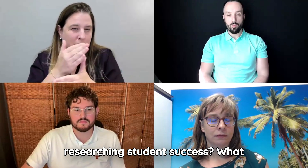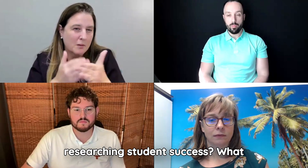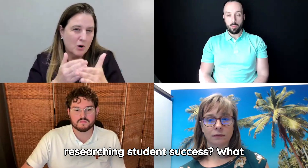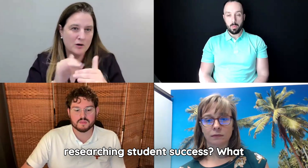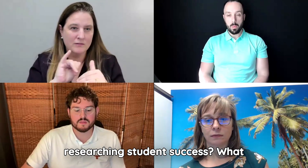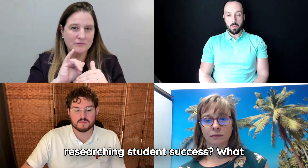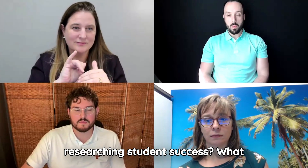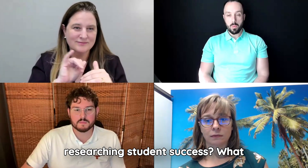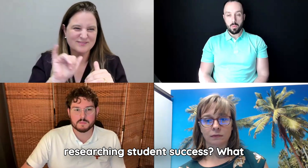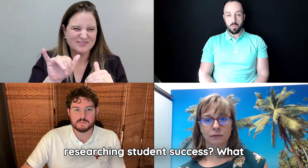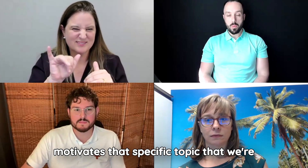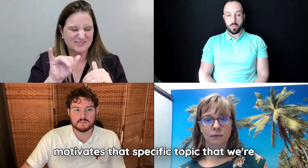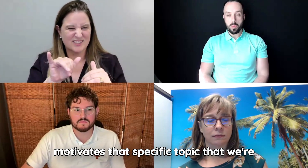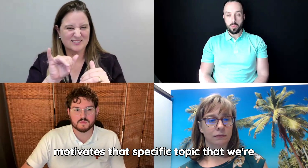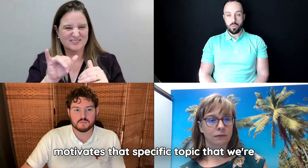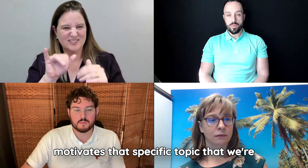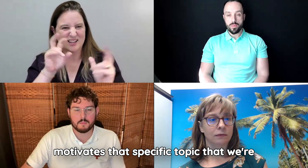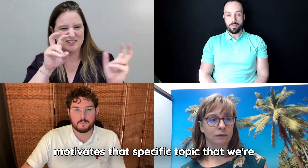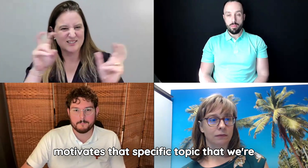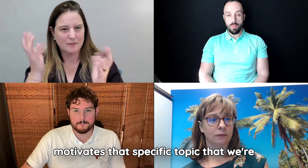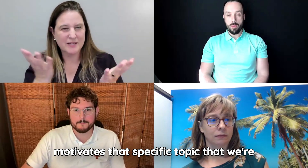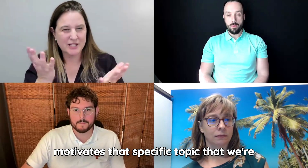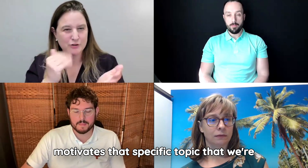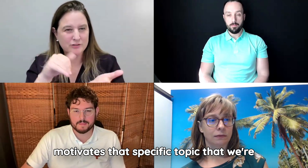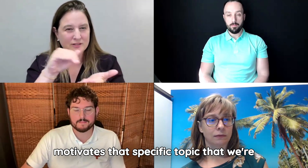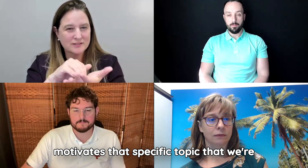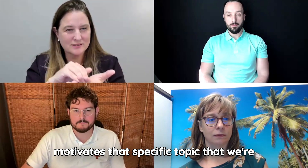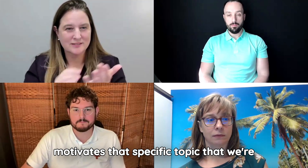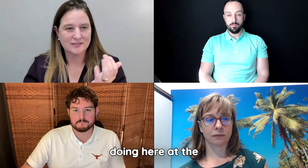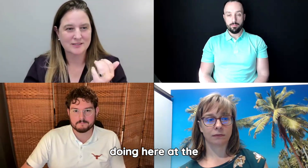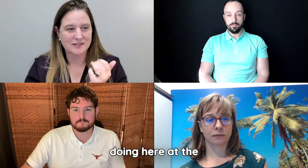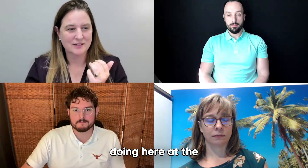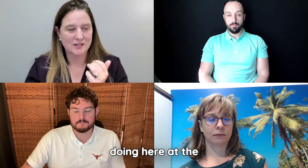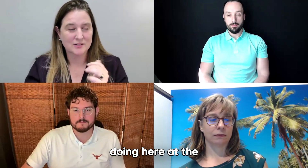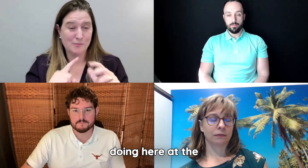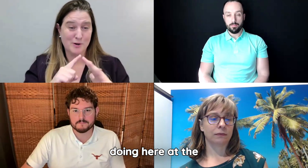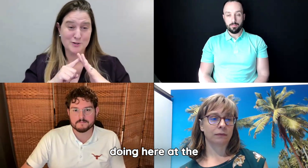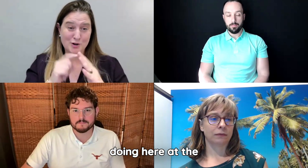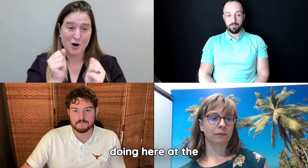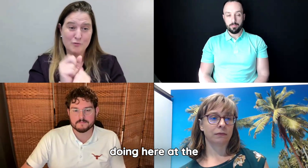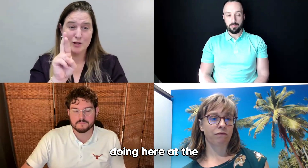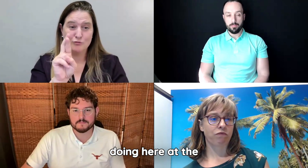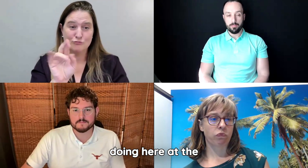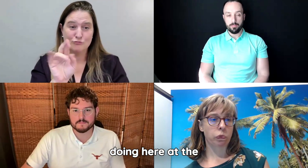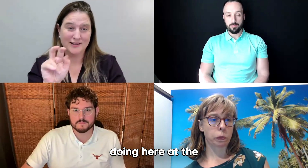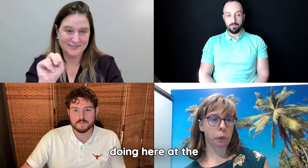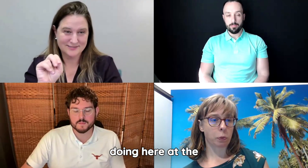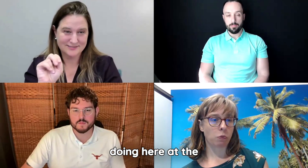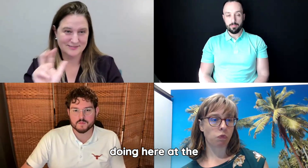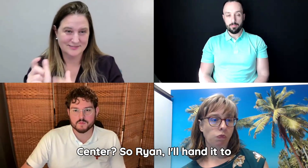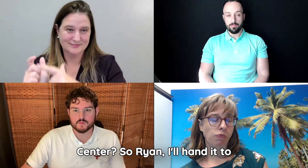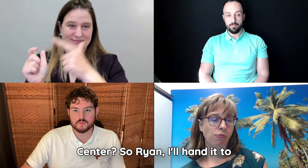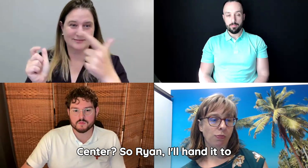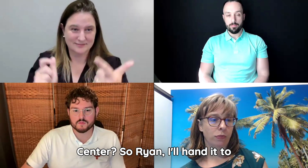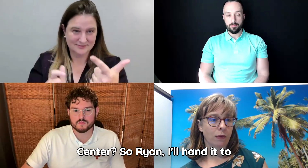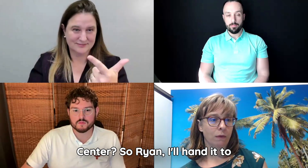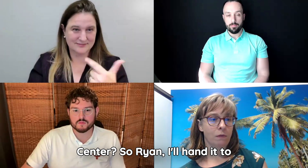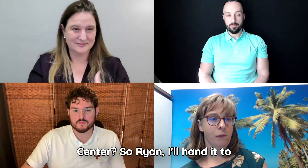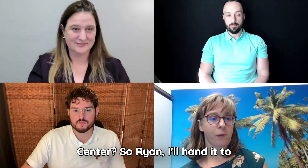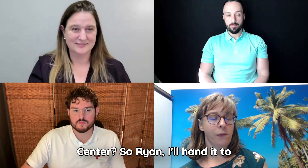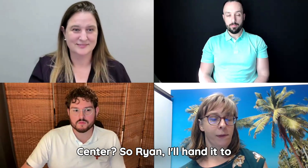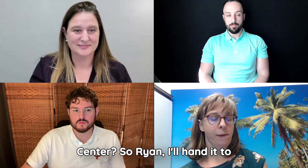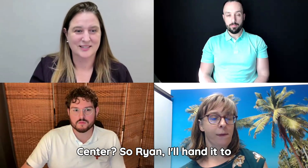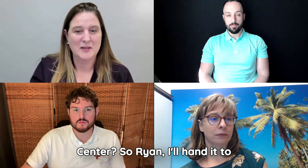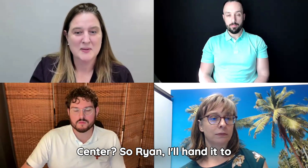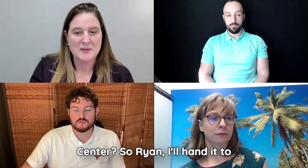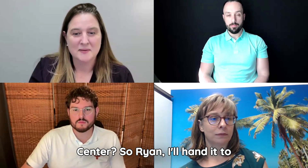and researching student success? What motivates that specific topic that we're doing here, working with here